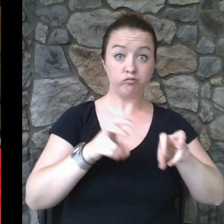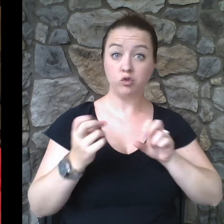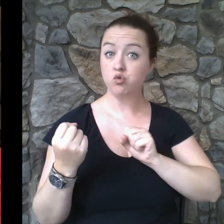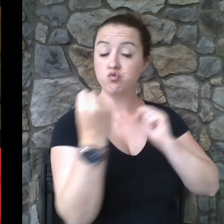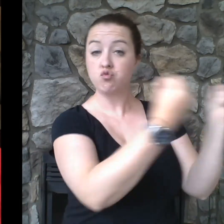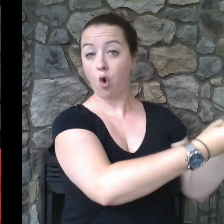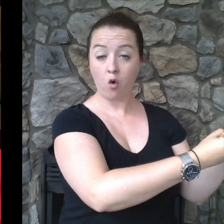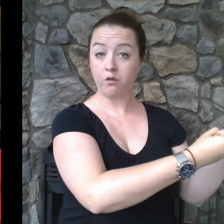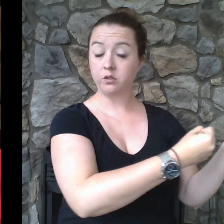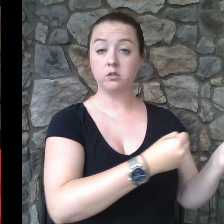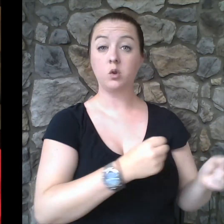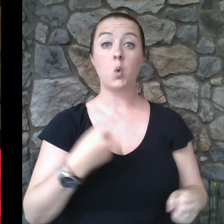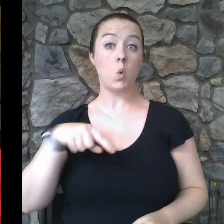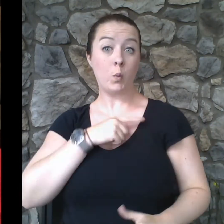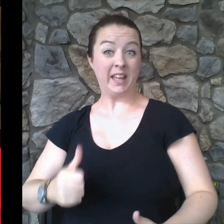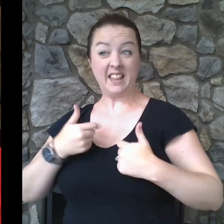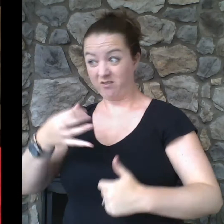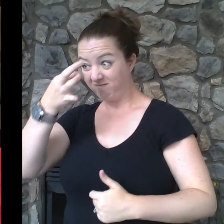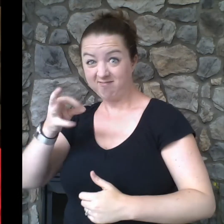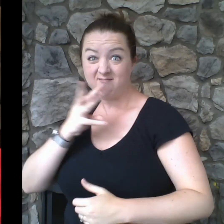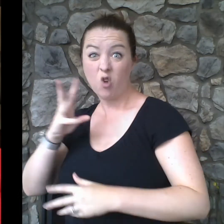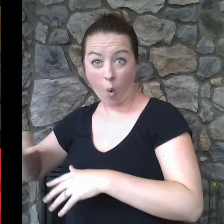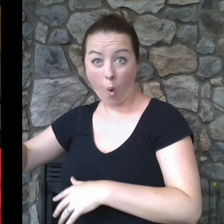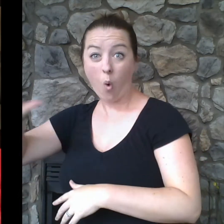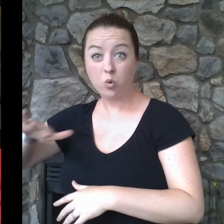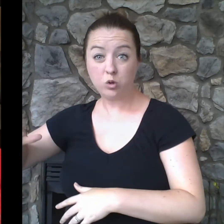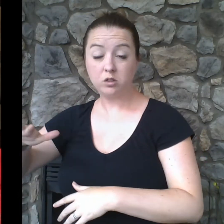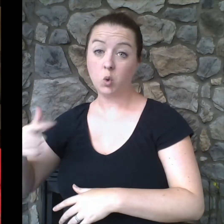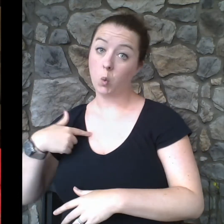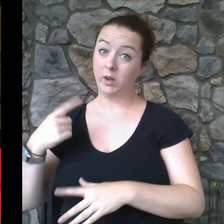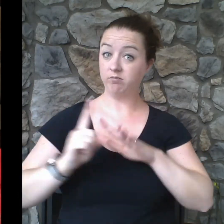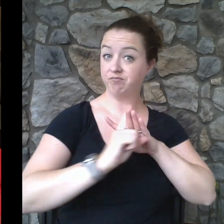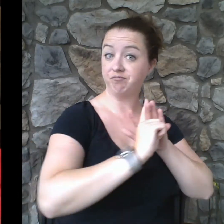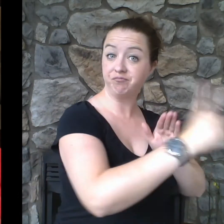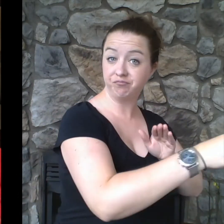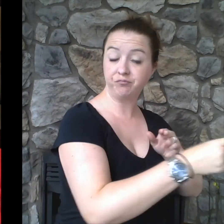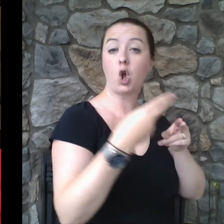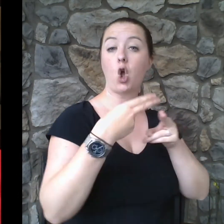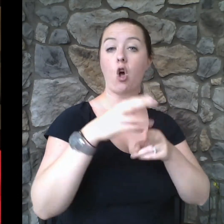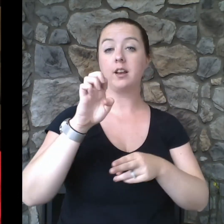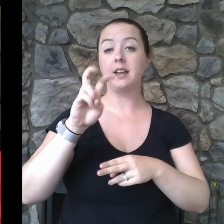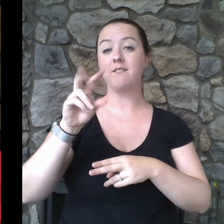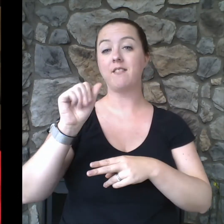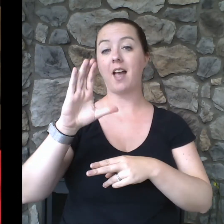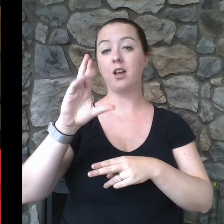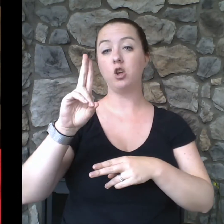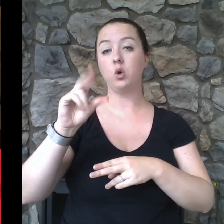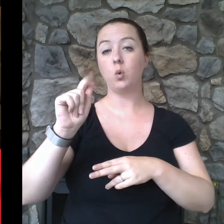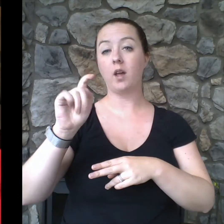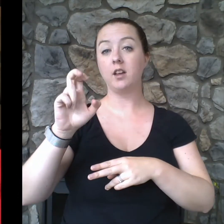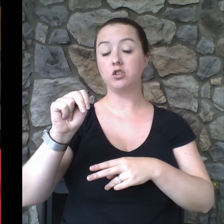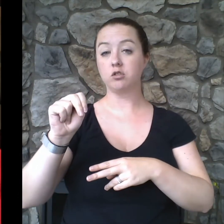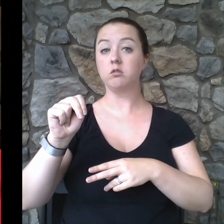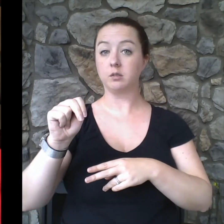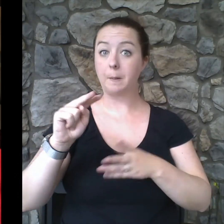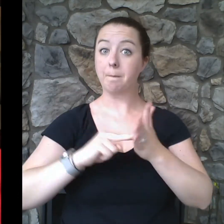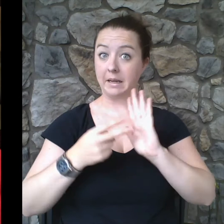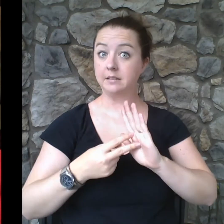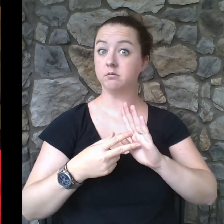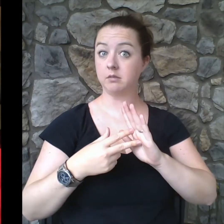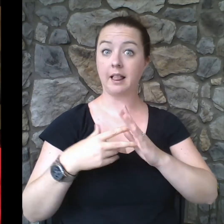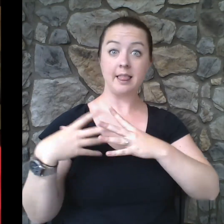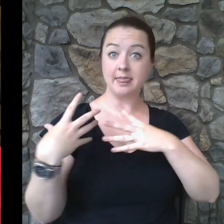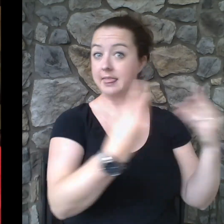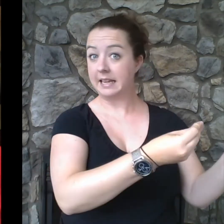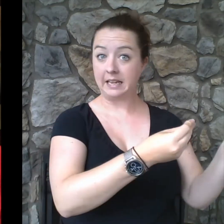right on the ocean. That's called an evacuation, when you leave the house where the storm is